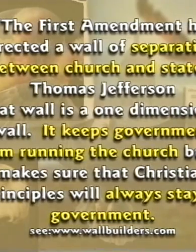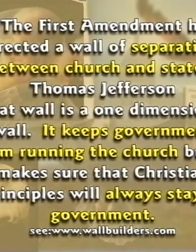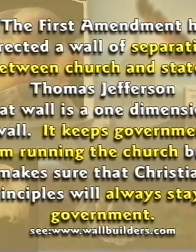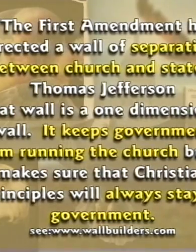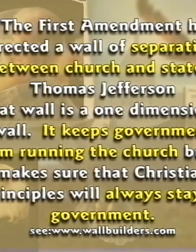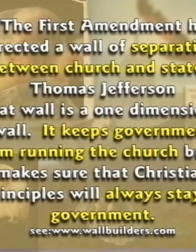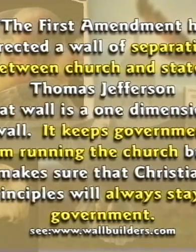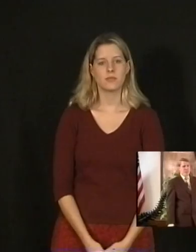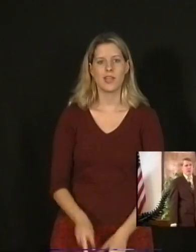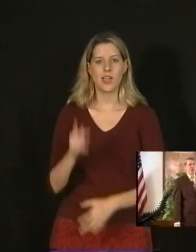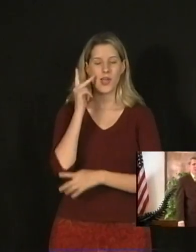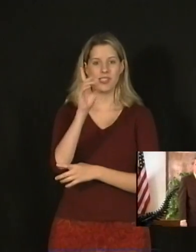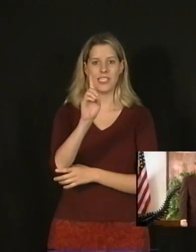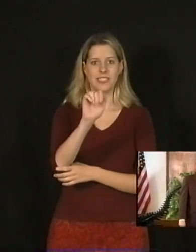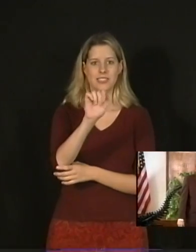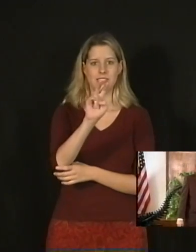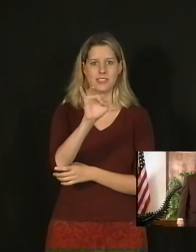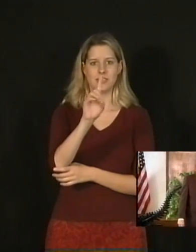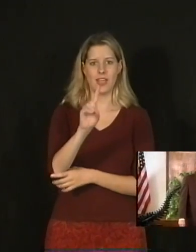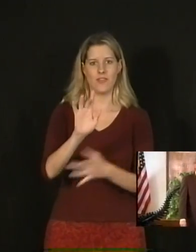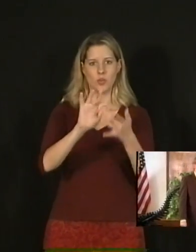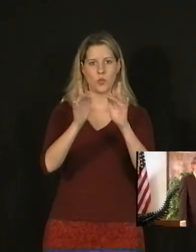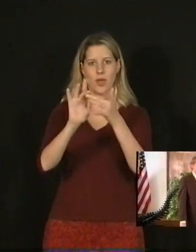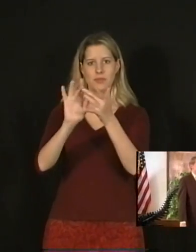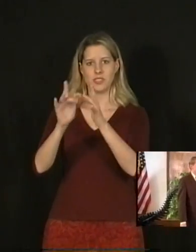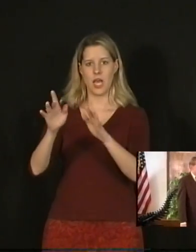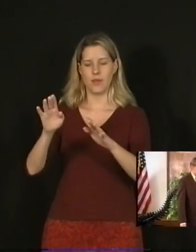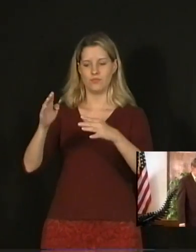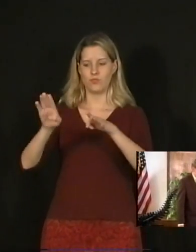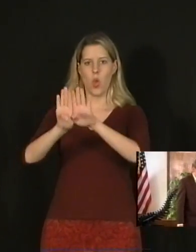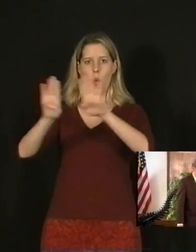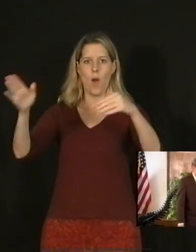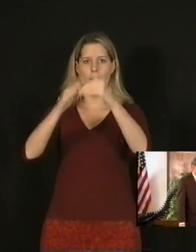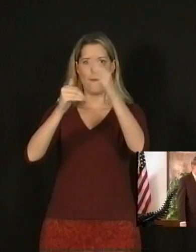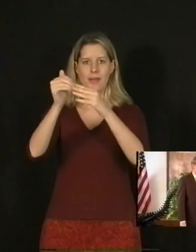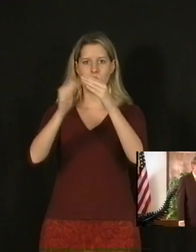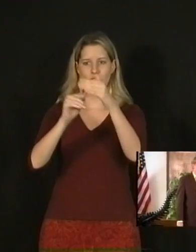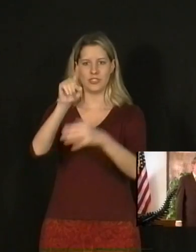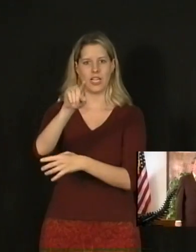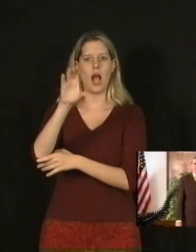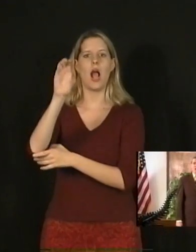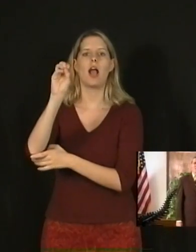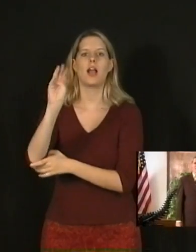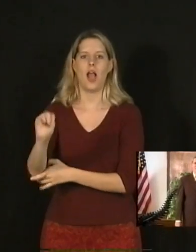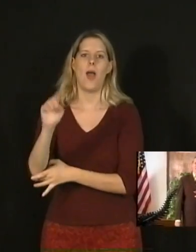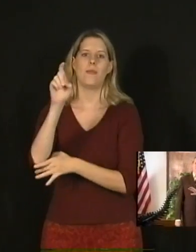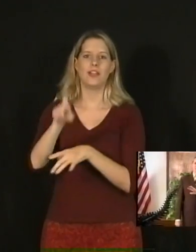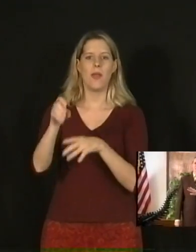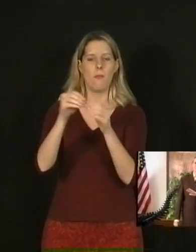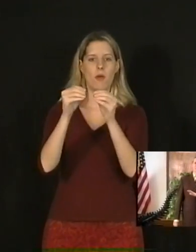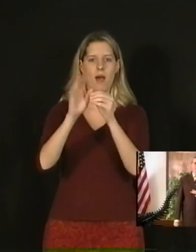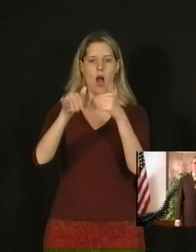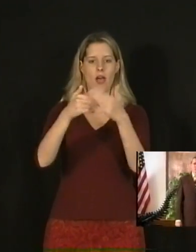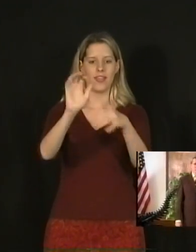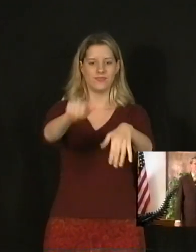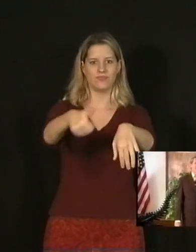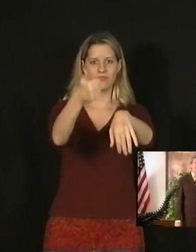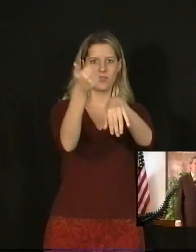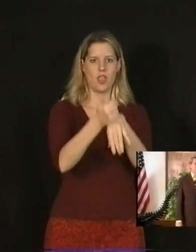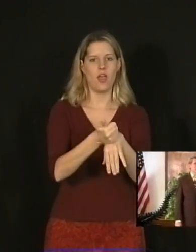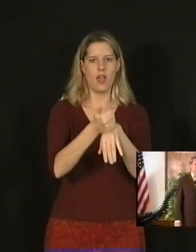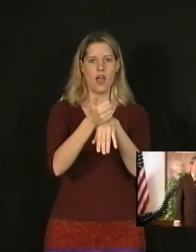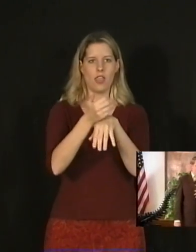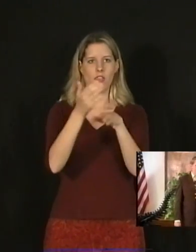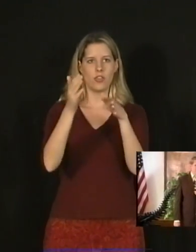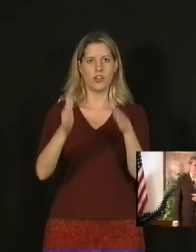government. Go see David Barton's excellent website, wallbuilders.com. If you want to get more on how all the founding fathers believed the church